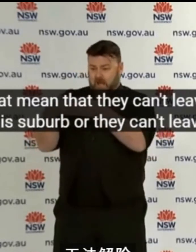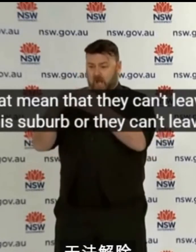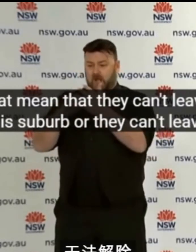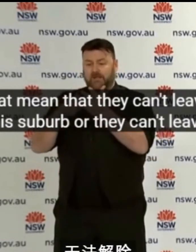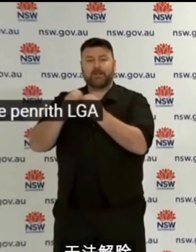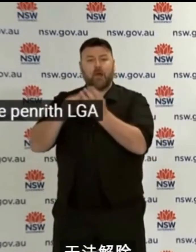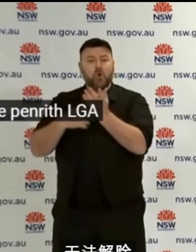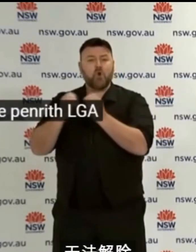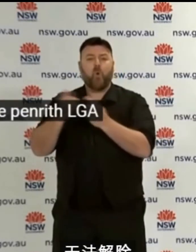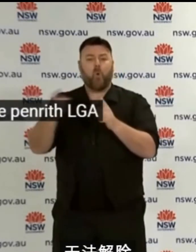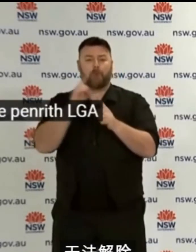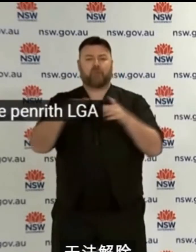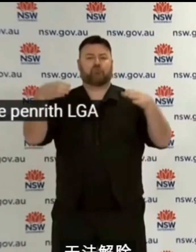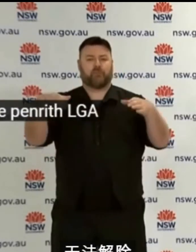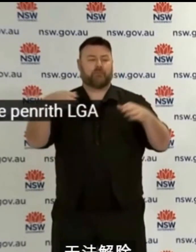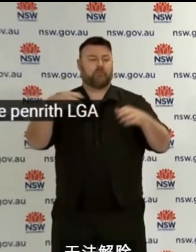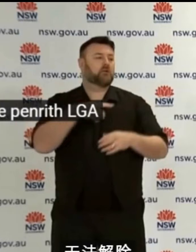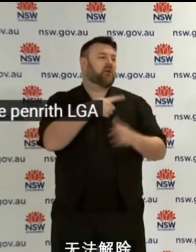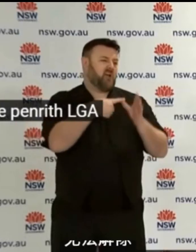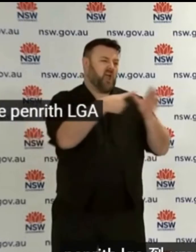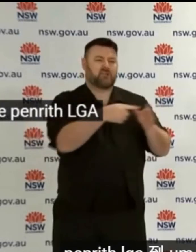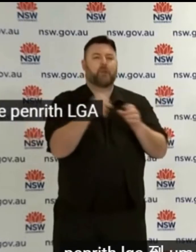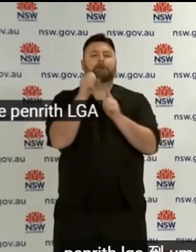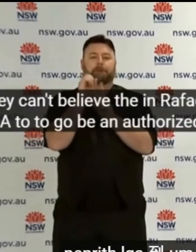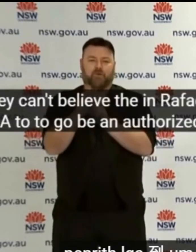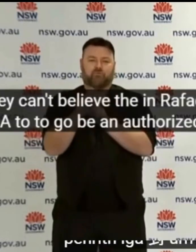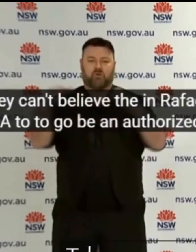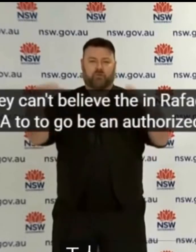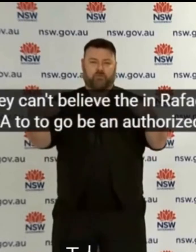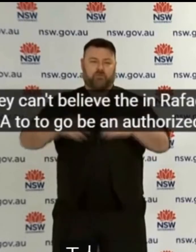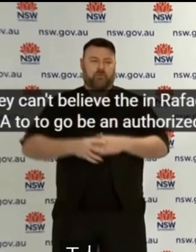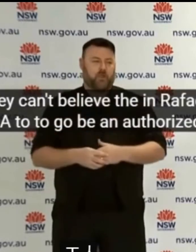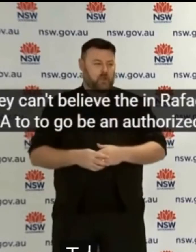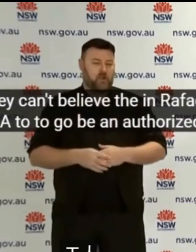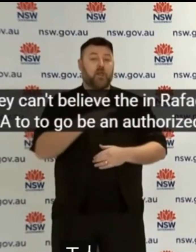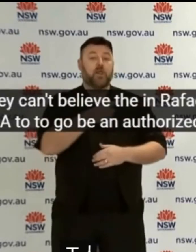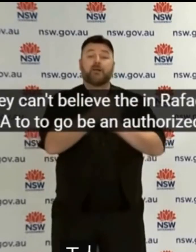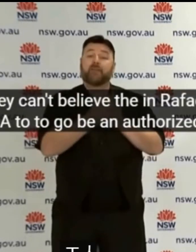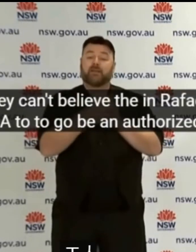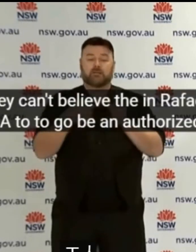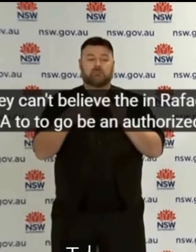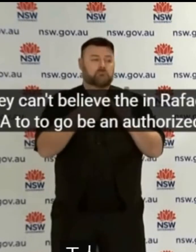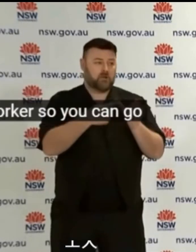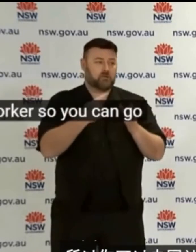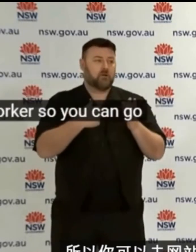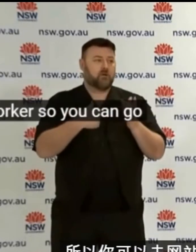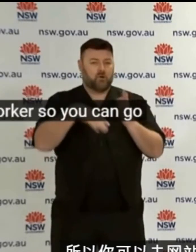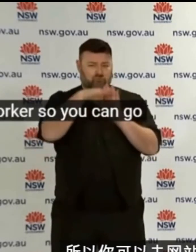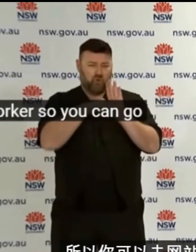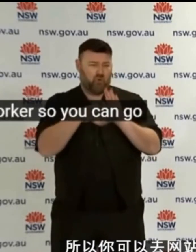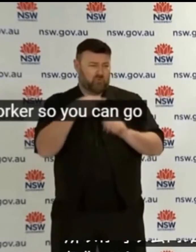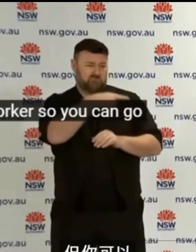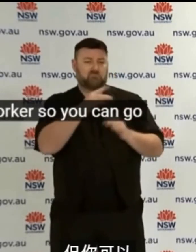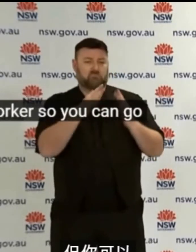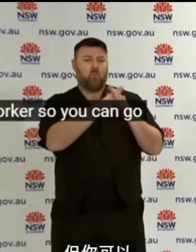Penrith LGA to go be an authorised worker. So you can go. The rules are on the website, but